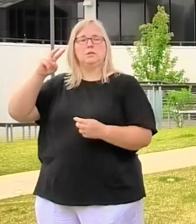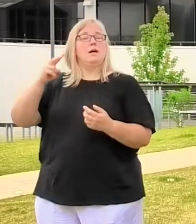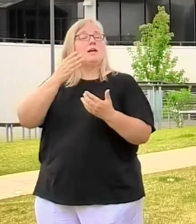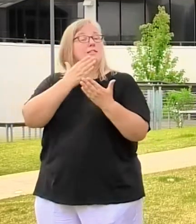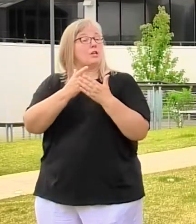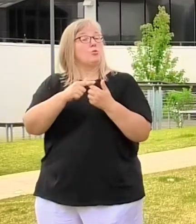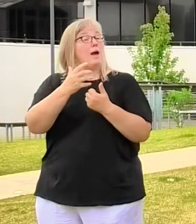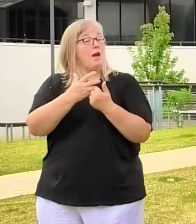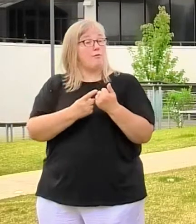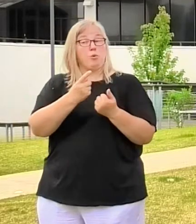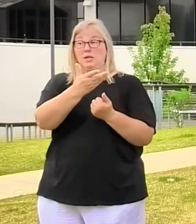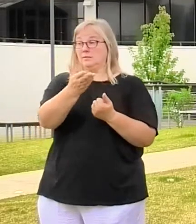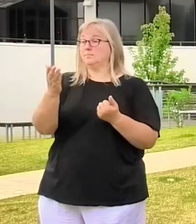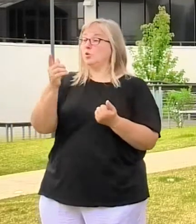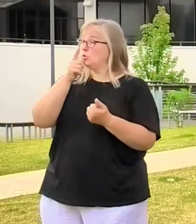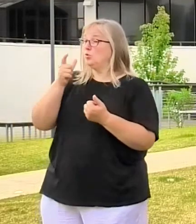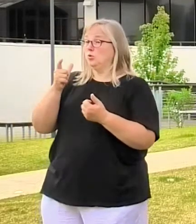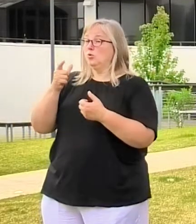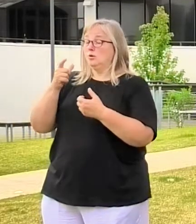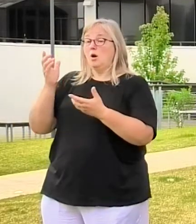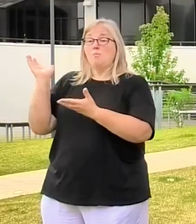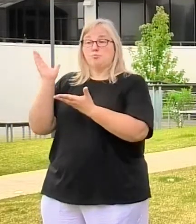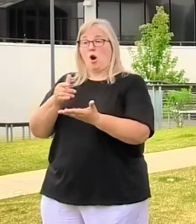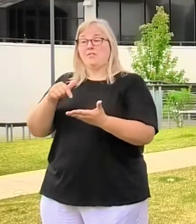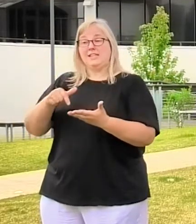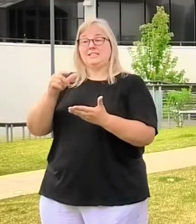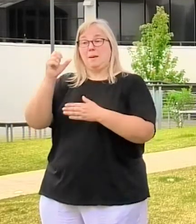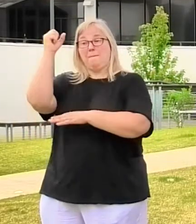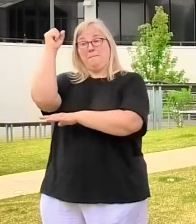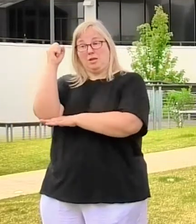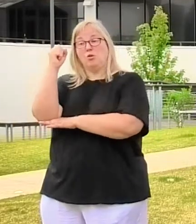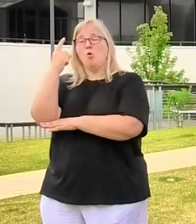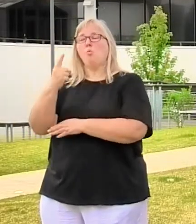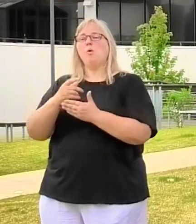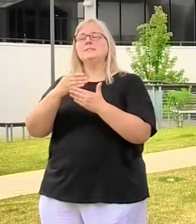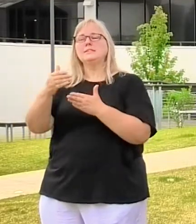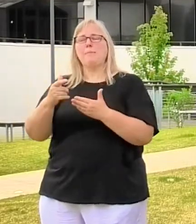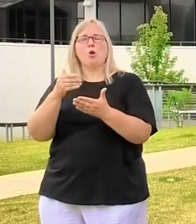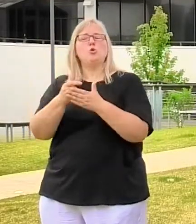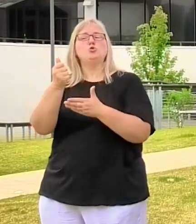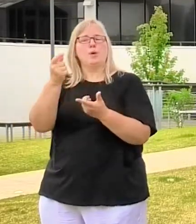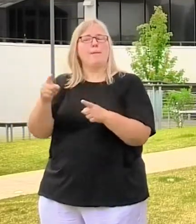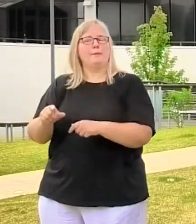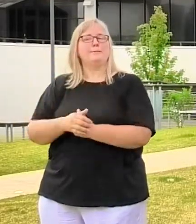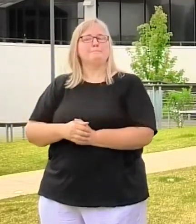everyone who's brought this monument one step closer to reality.